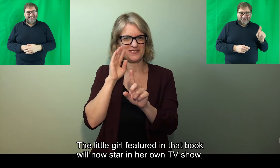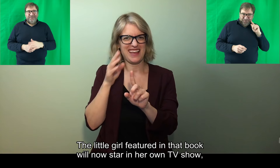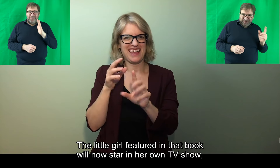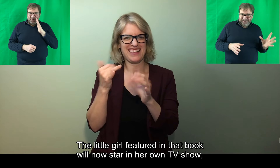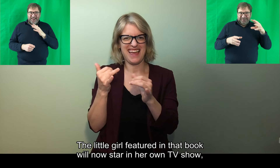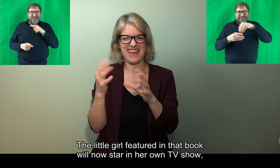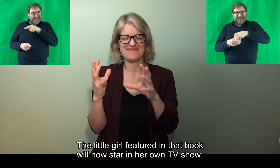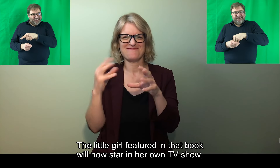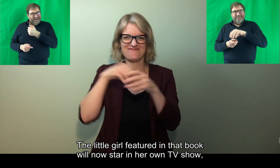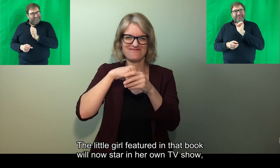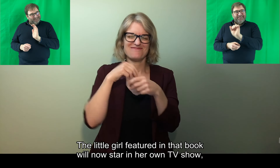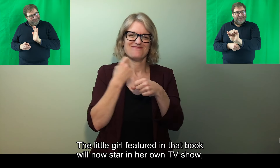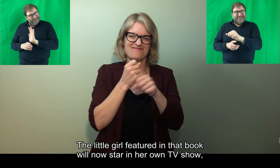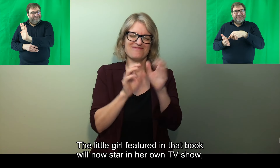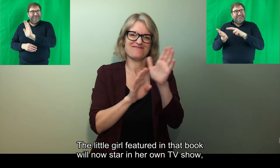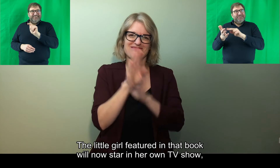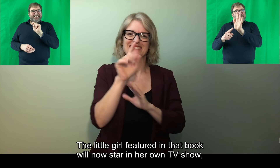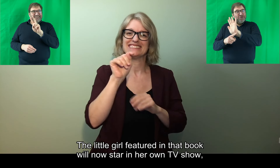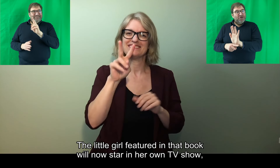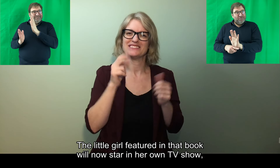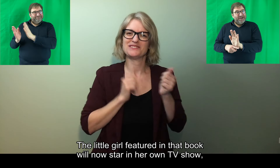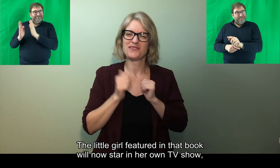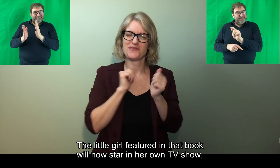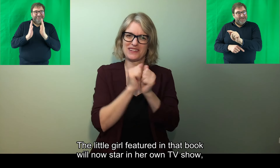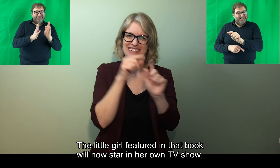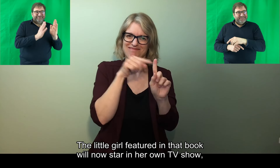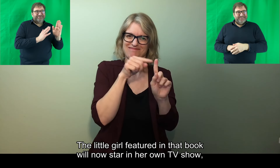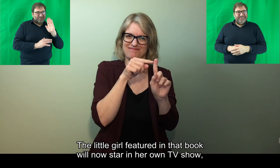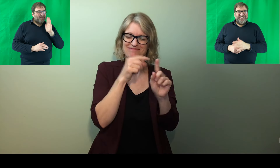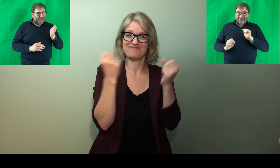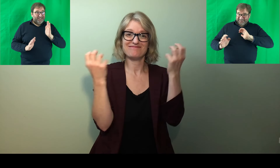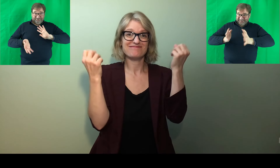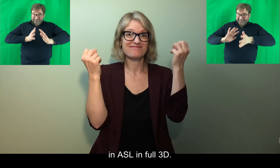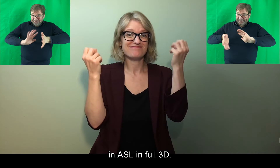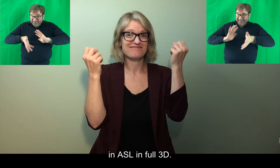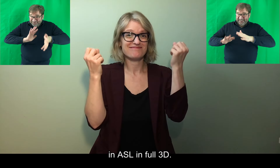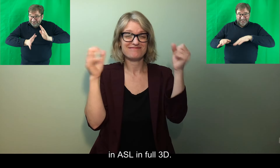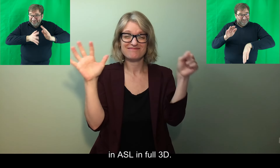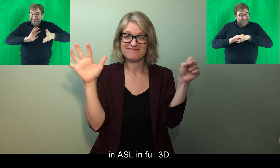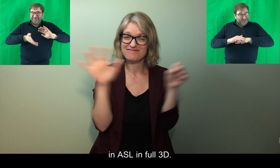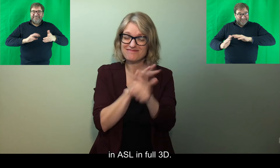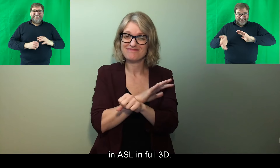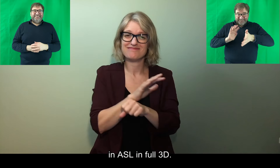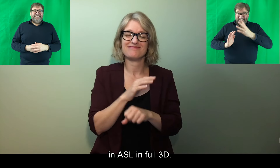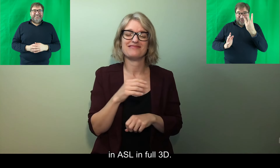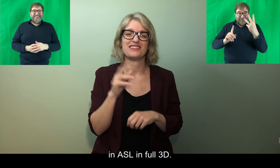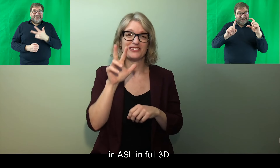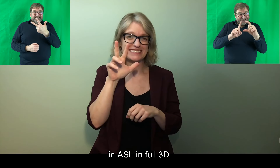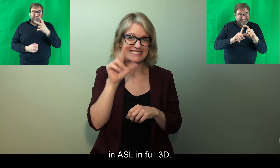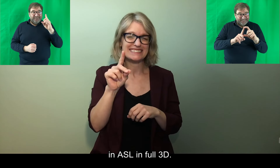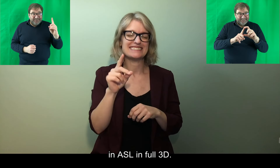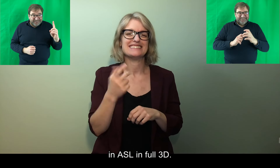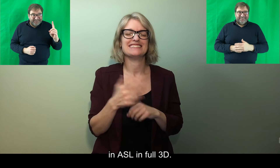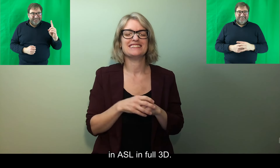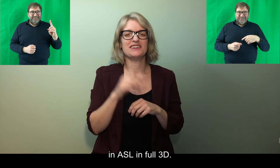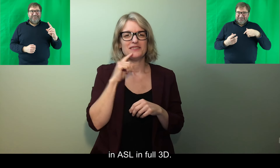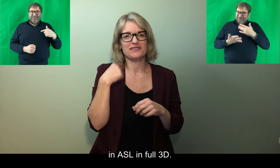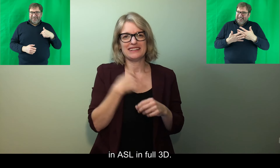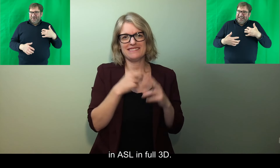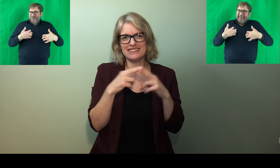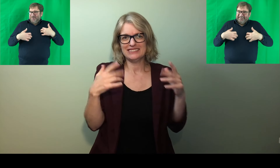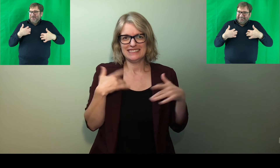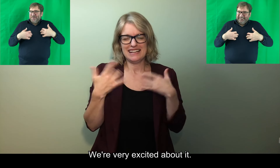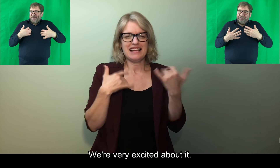The little girl featured in that book will now star in her own TV show in ASL in full